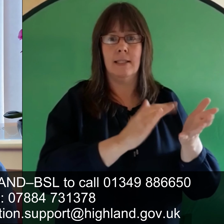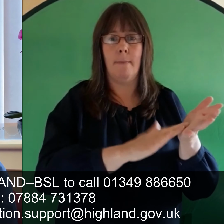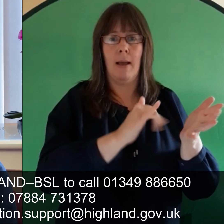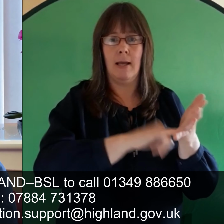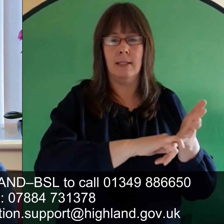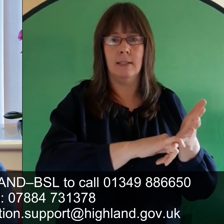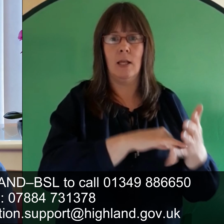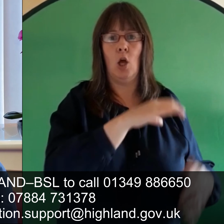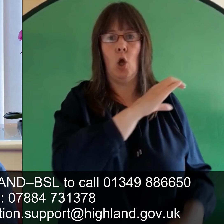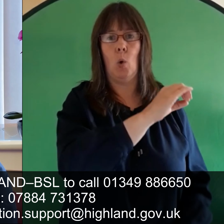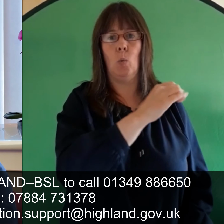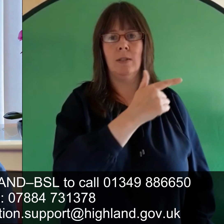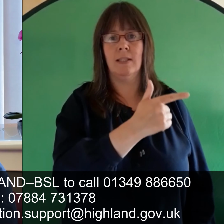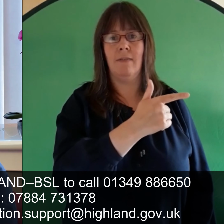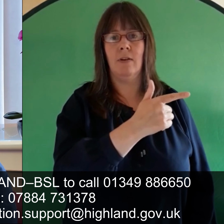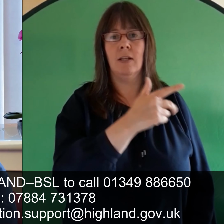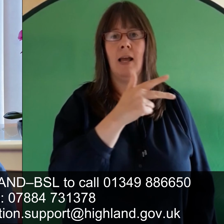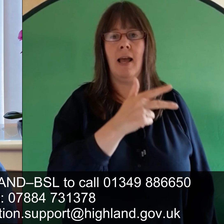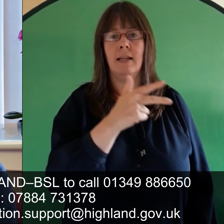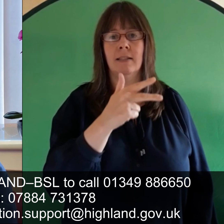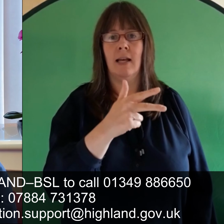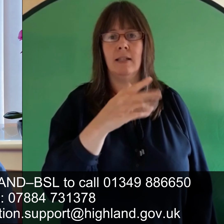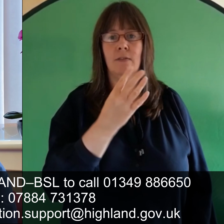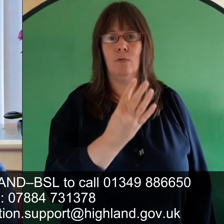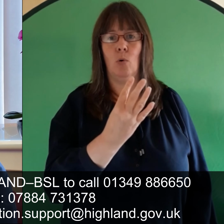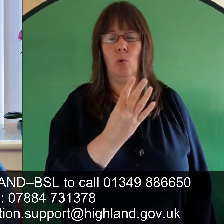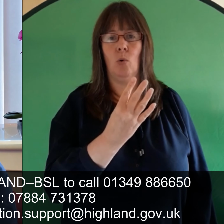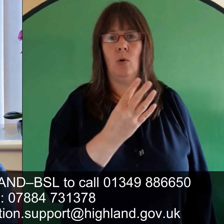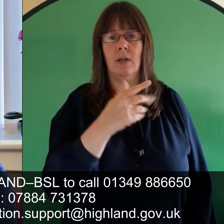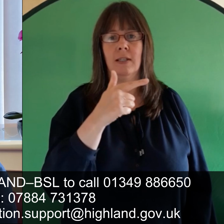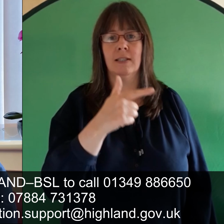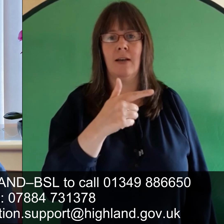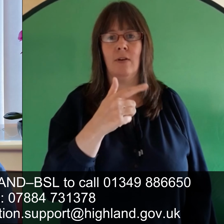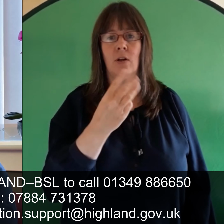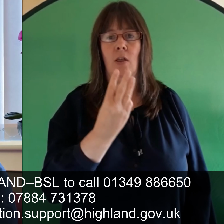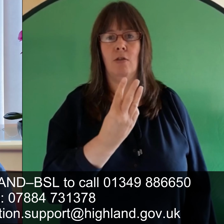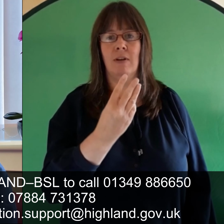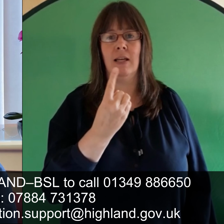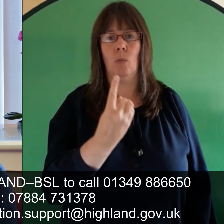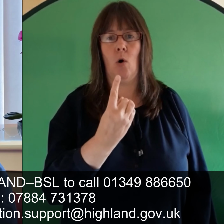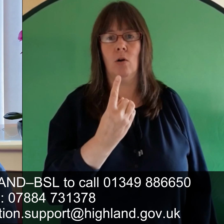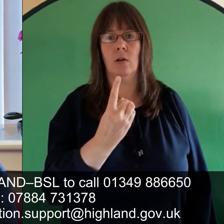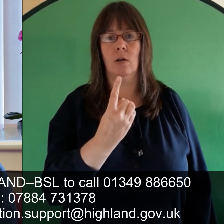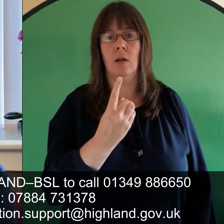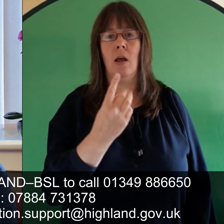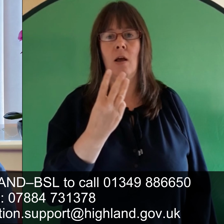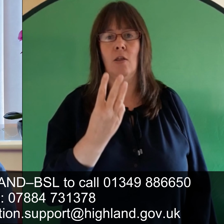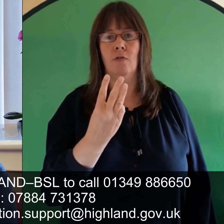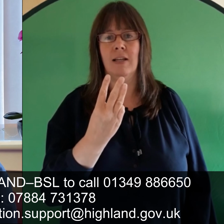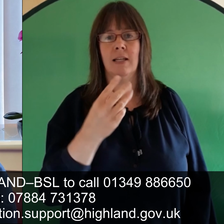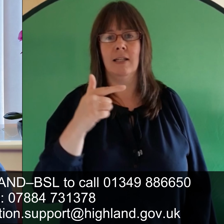07884 731